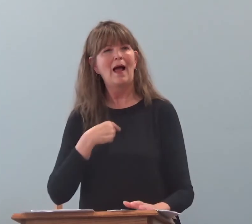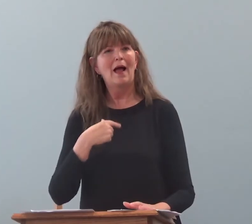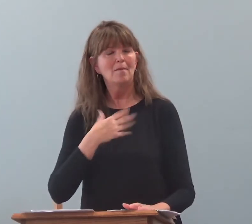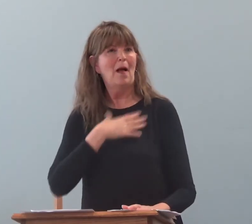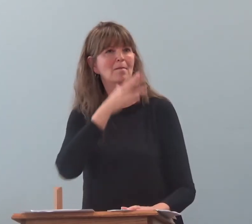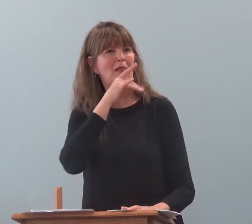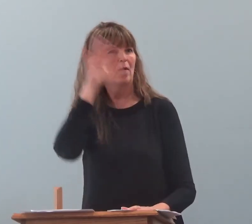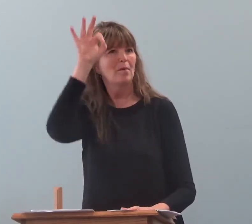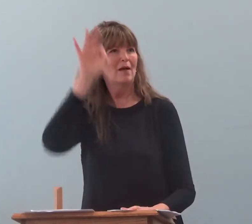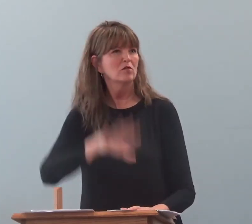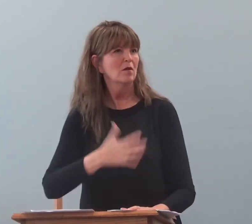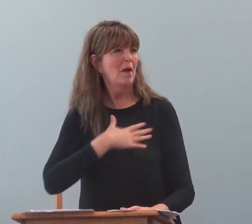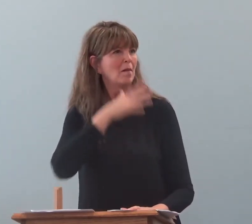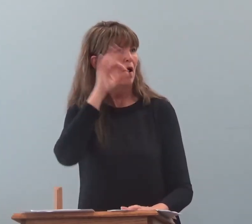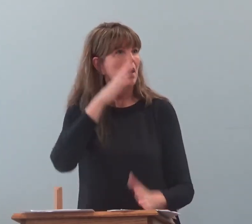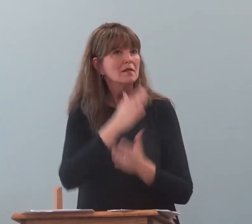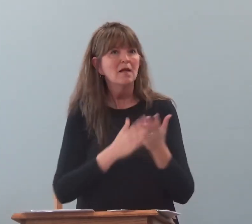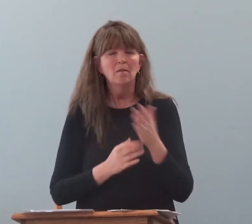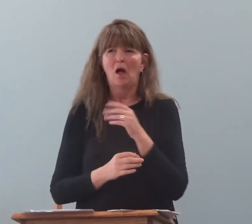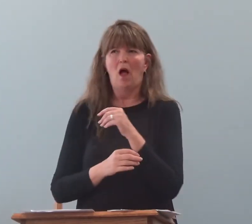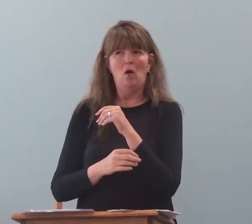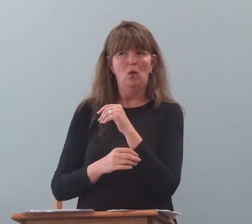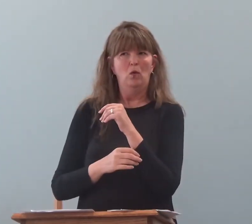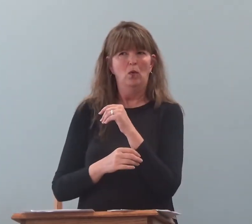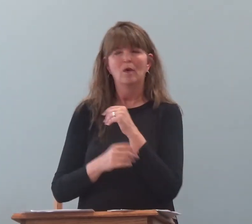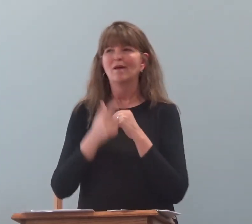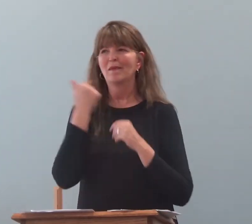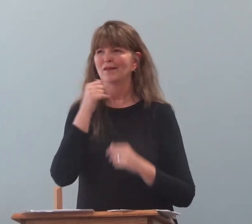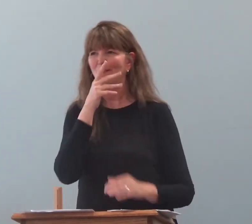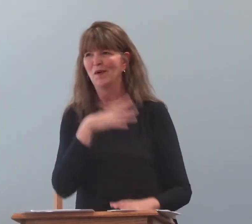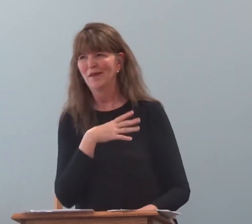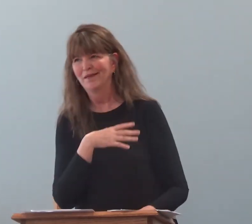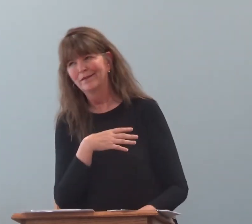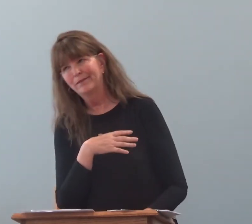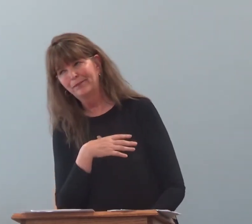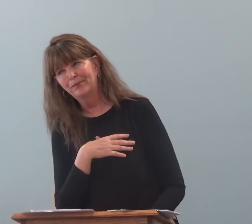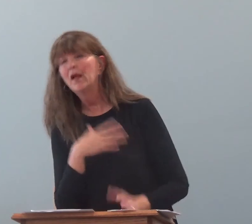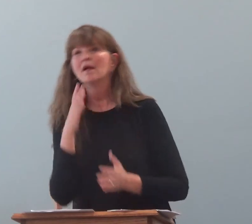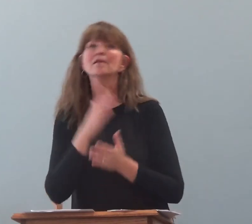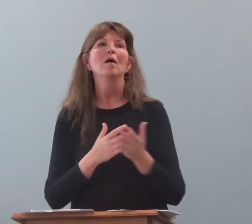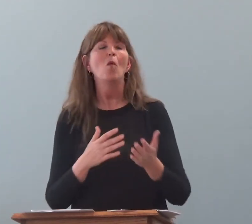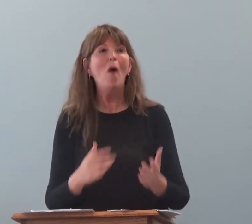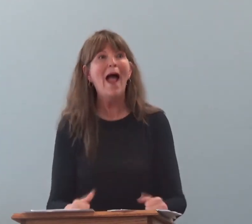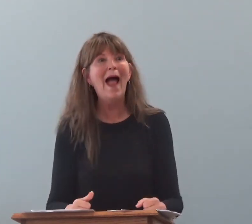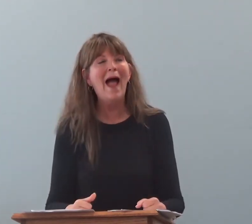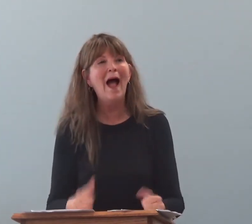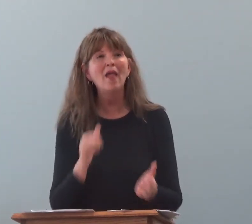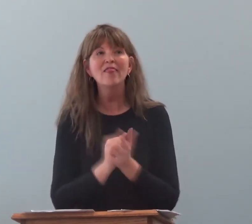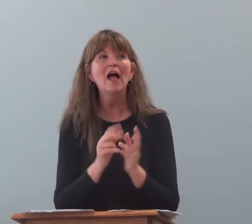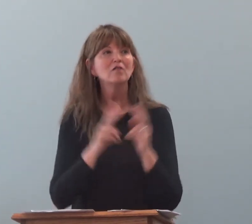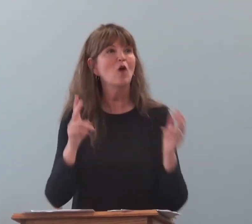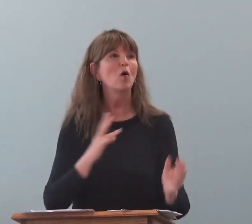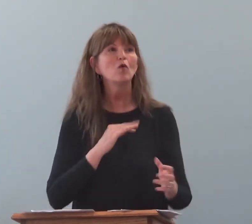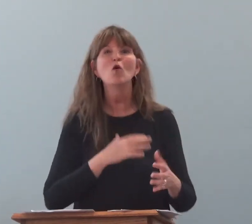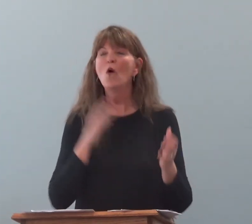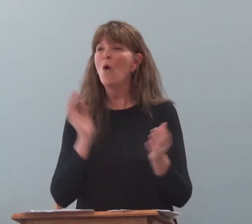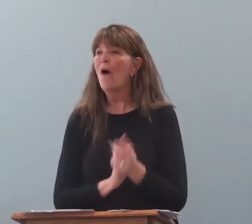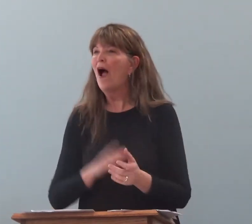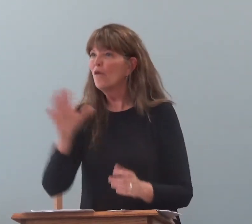college classmates that his mother was a pastor. And some of them said, oh, you know, it was the women thing again. And some of them said, oh, wow, that's